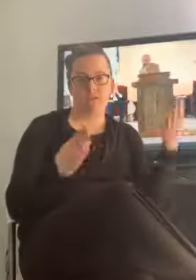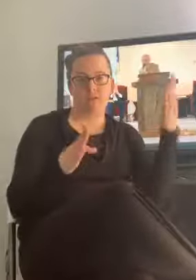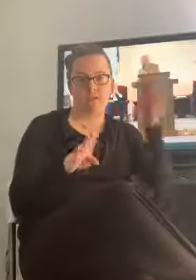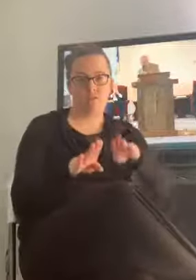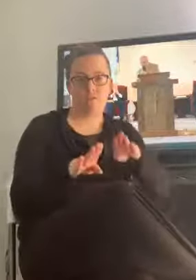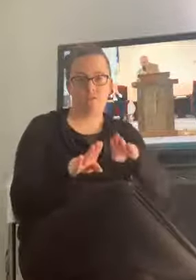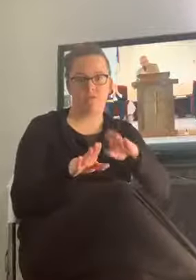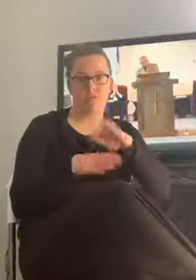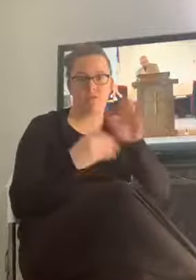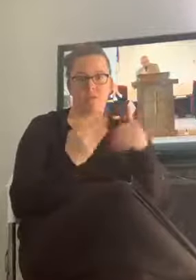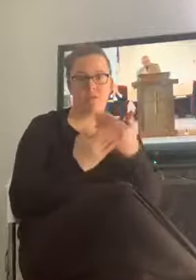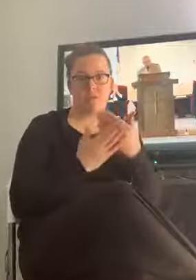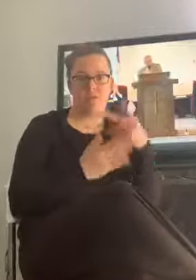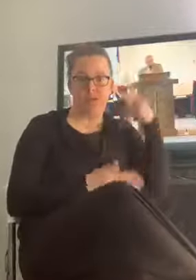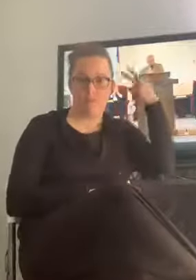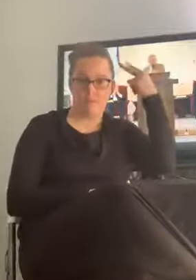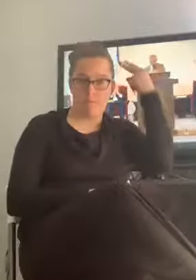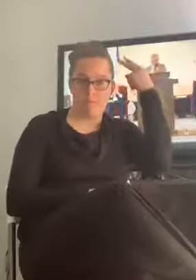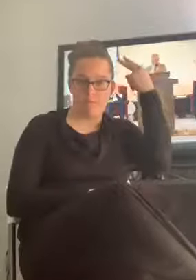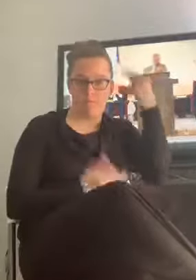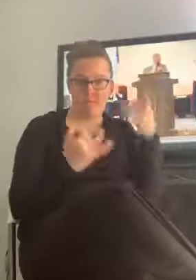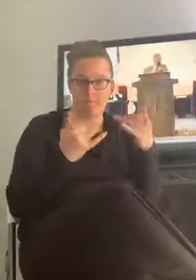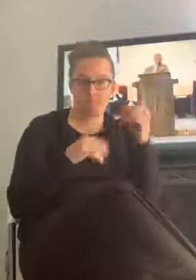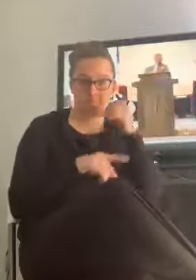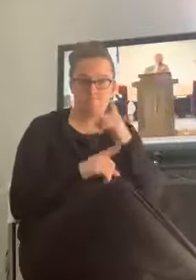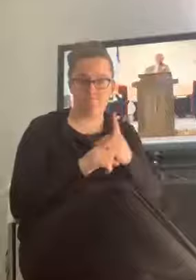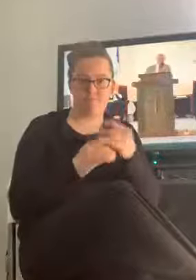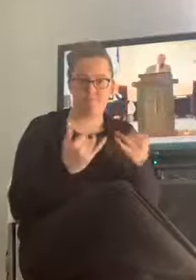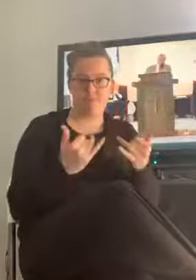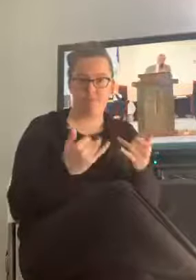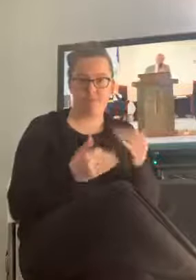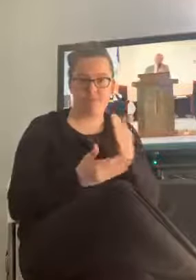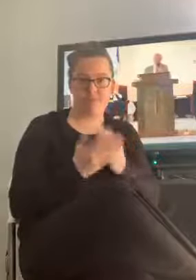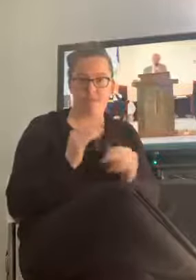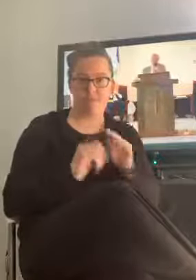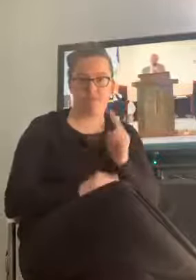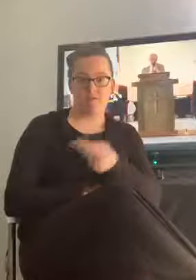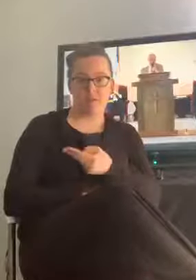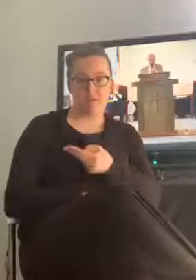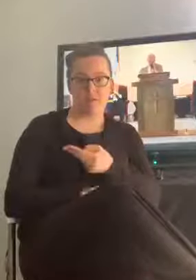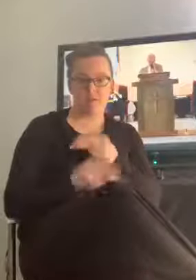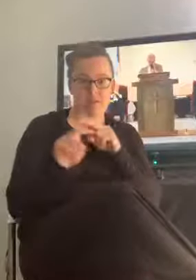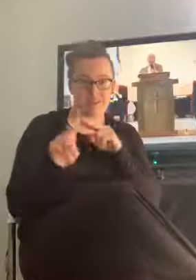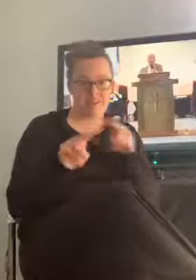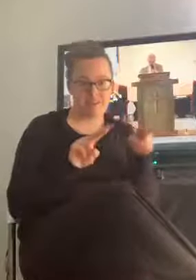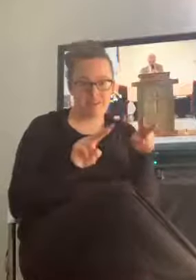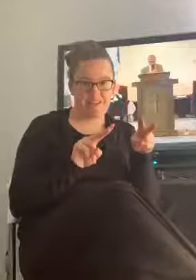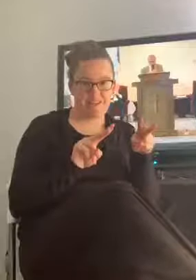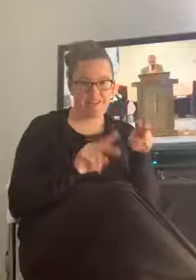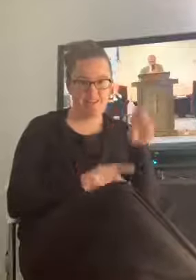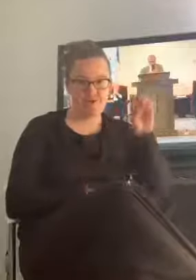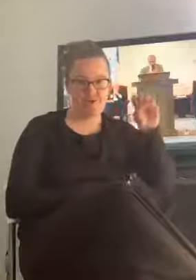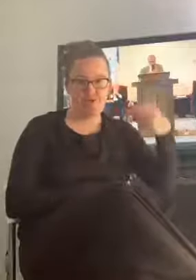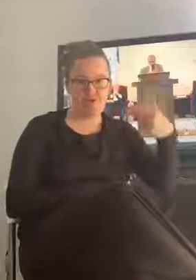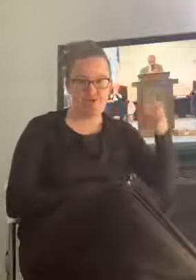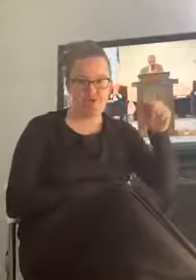barbershops. Yeah. And some of us are starting to look a little shaggy.